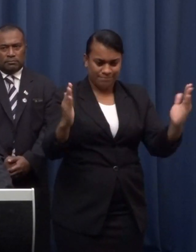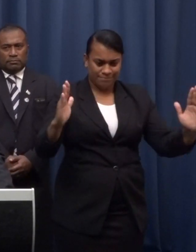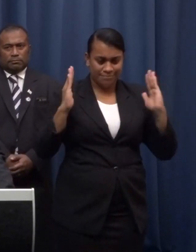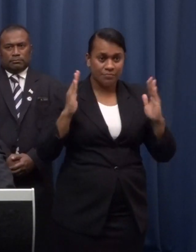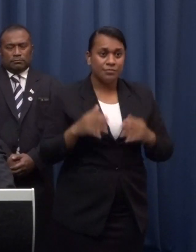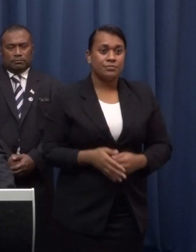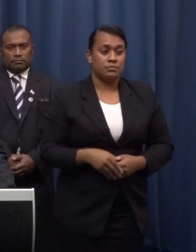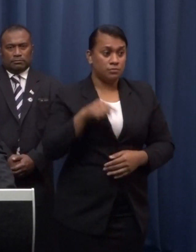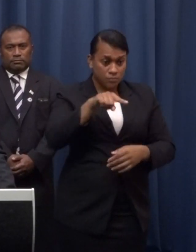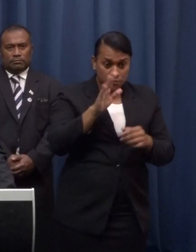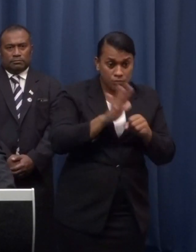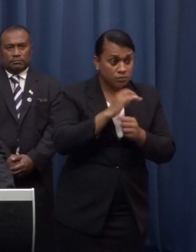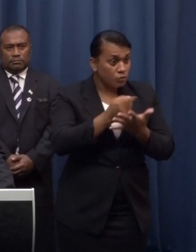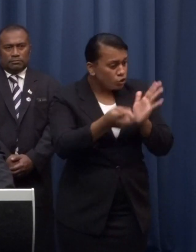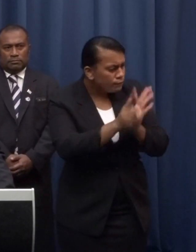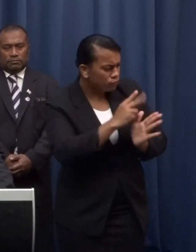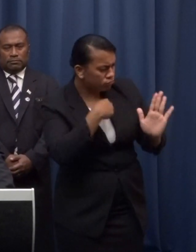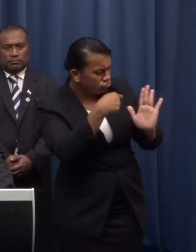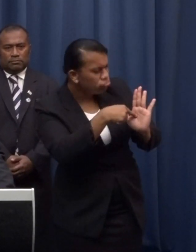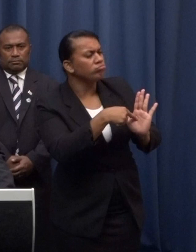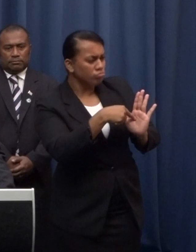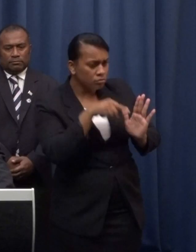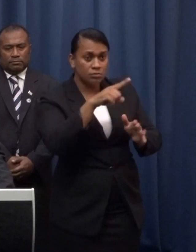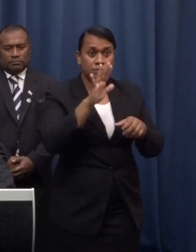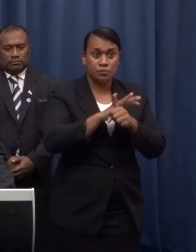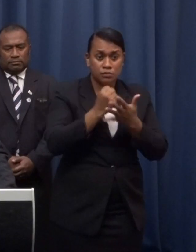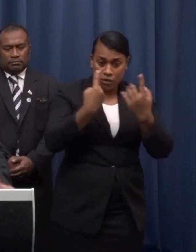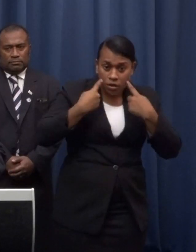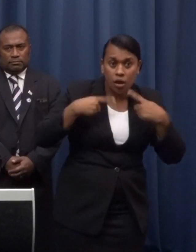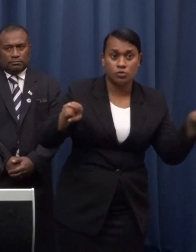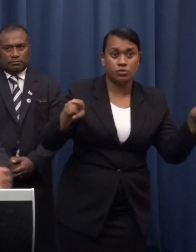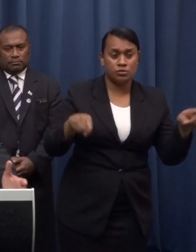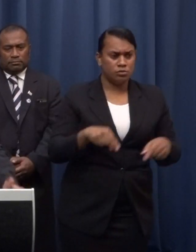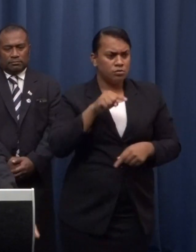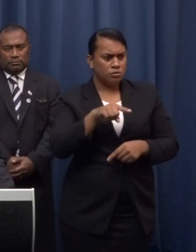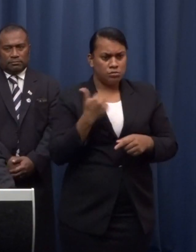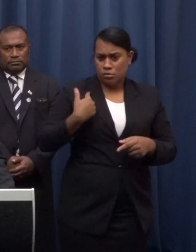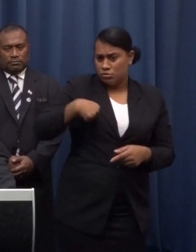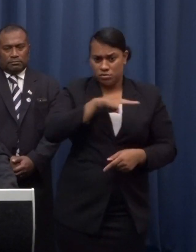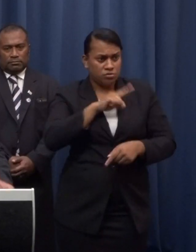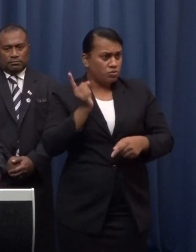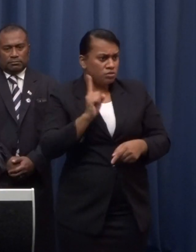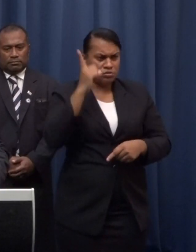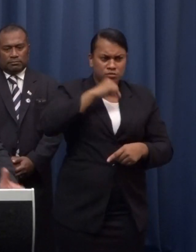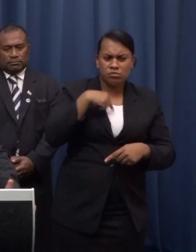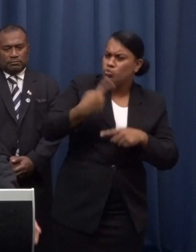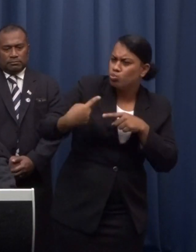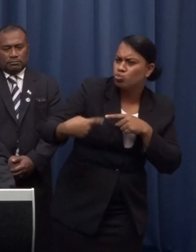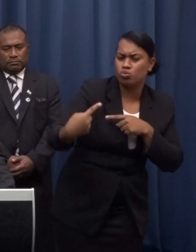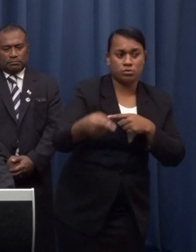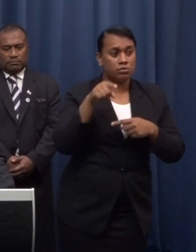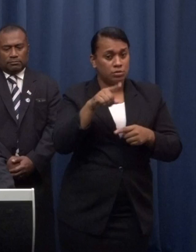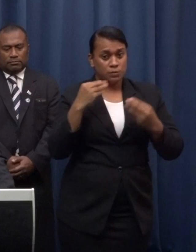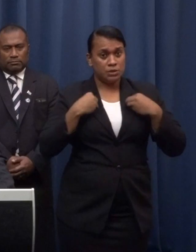the review. In respect to the rest of Fiji, again, as highlighted, people can still go to work, people still can operate their